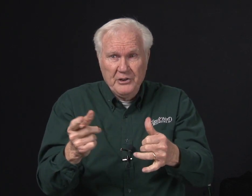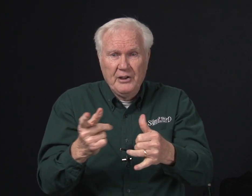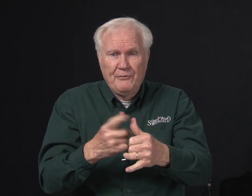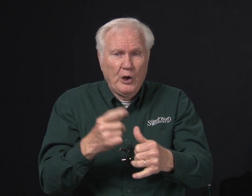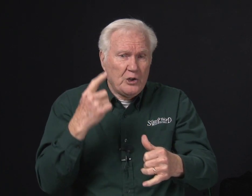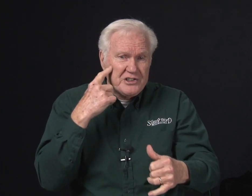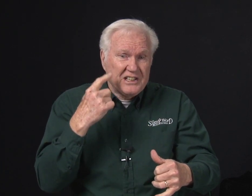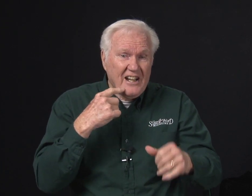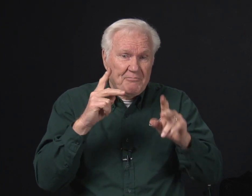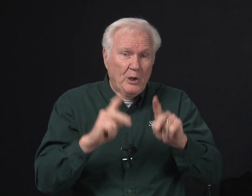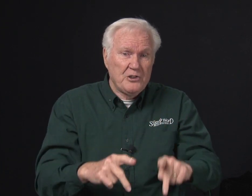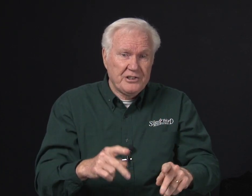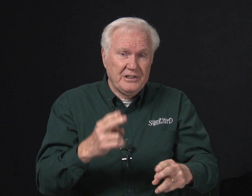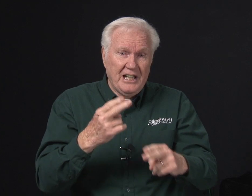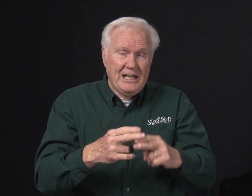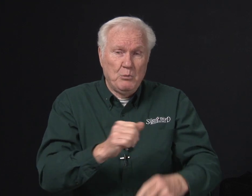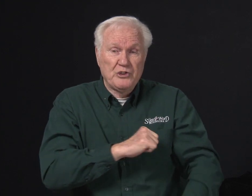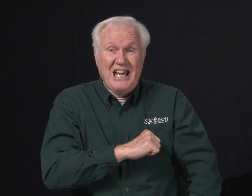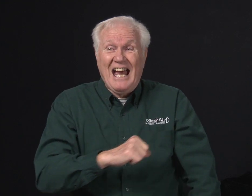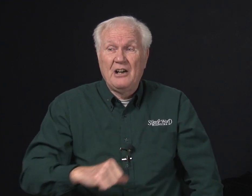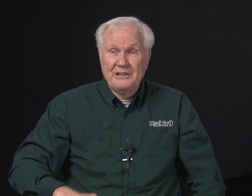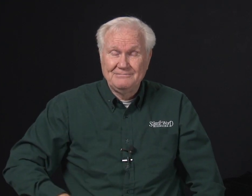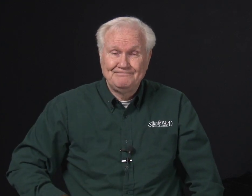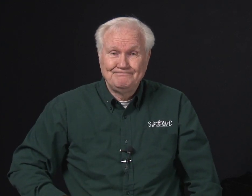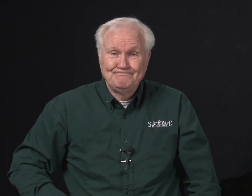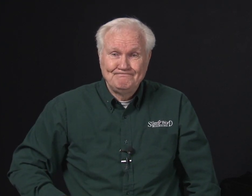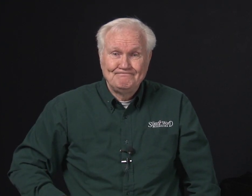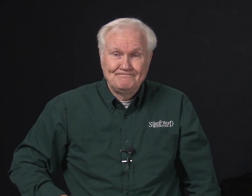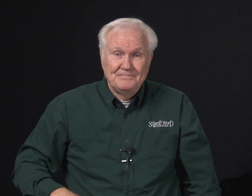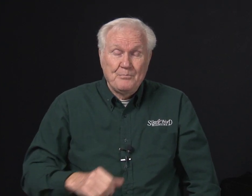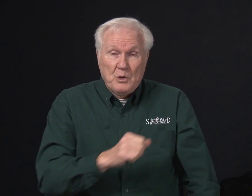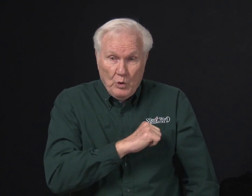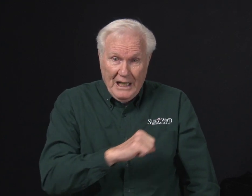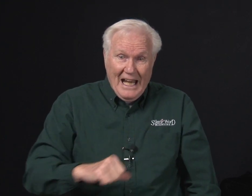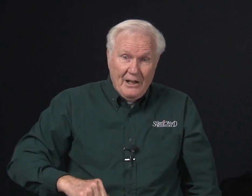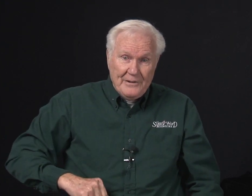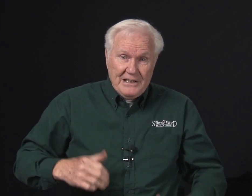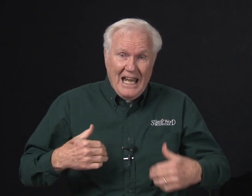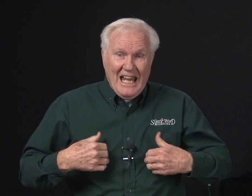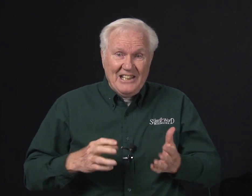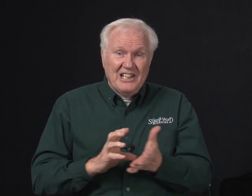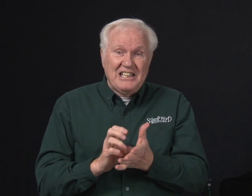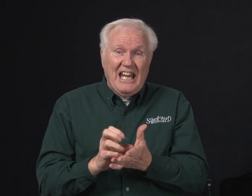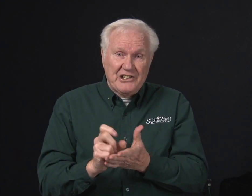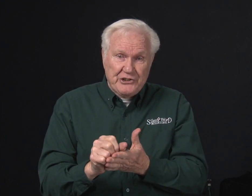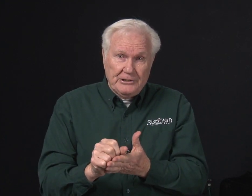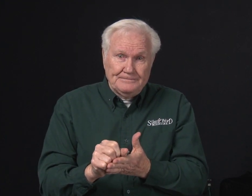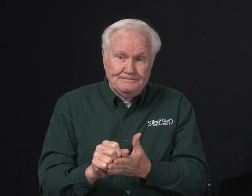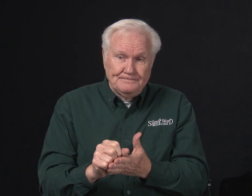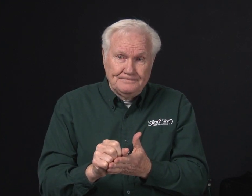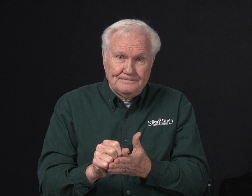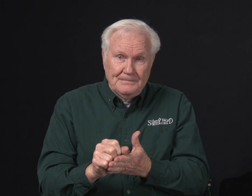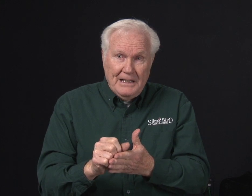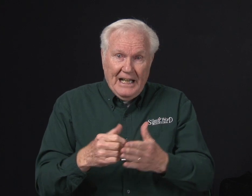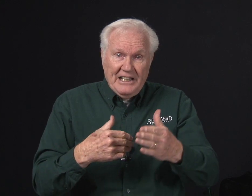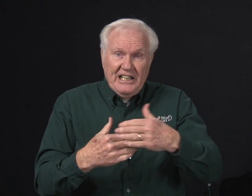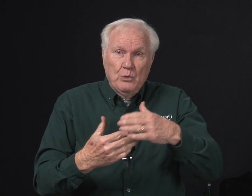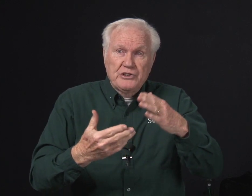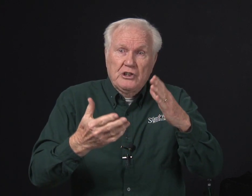the first deaf person name was Alvin? Well, Alvin had cancer, and he was